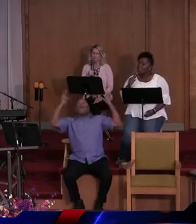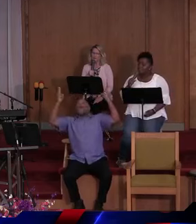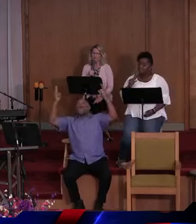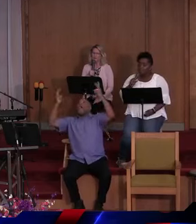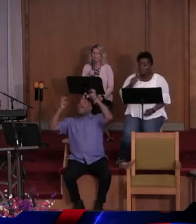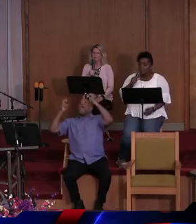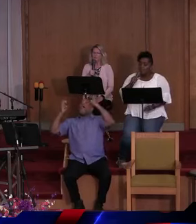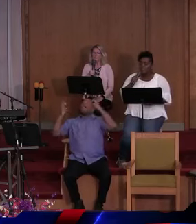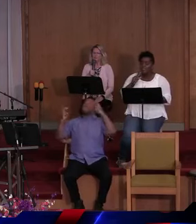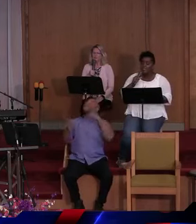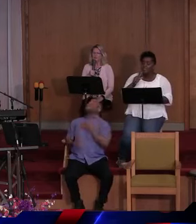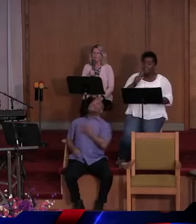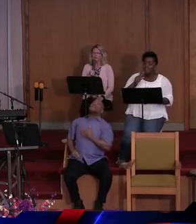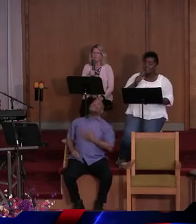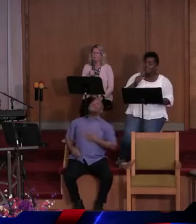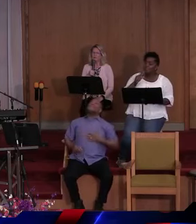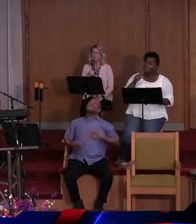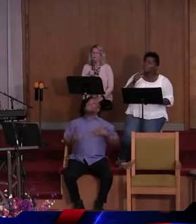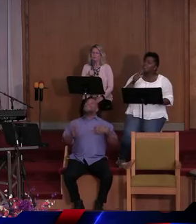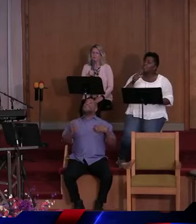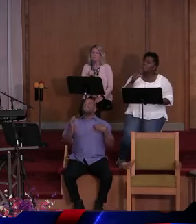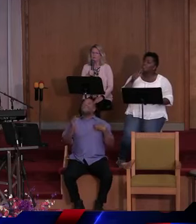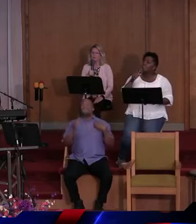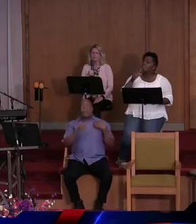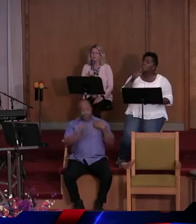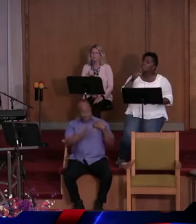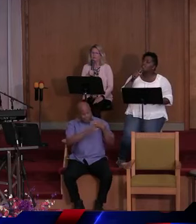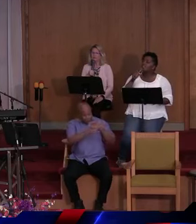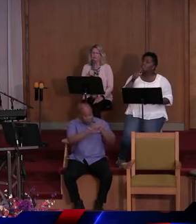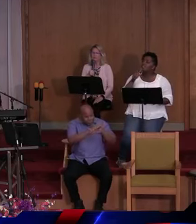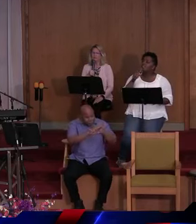Please comfort me. Please comfort me.